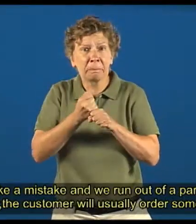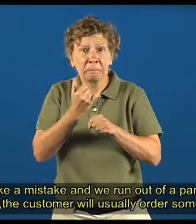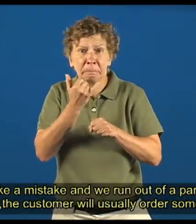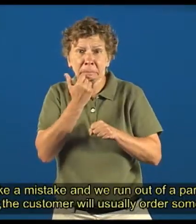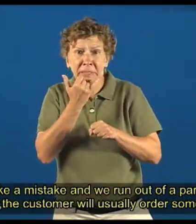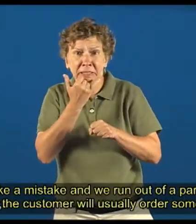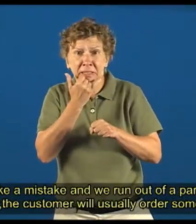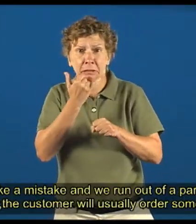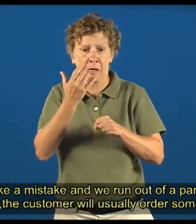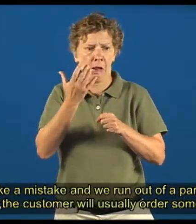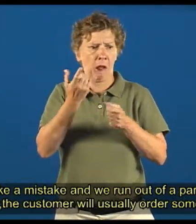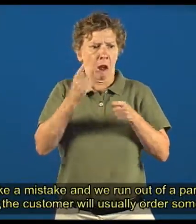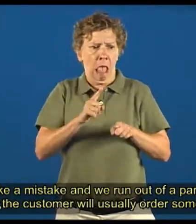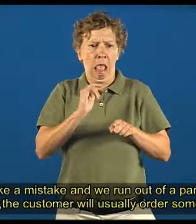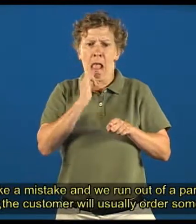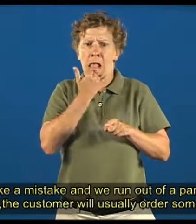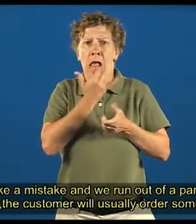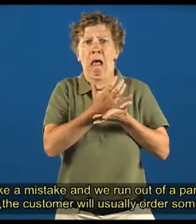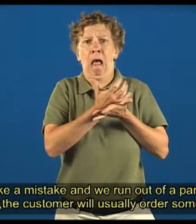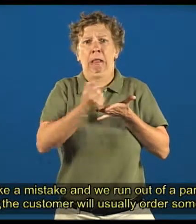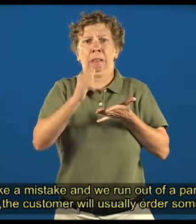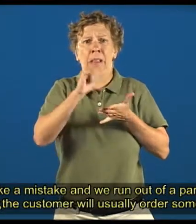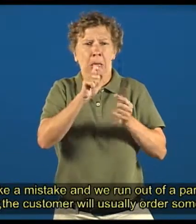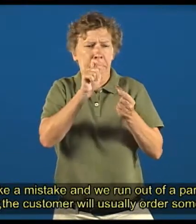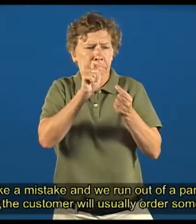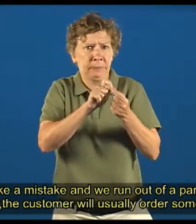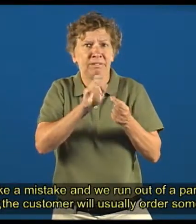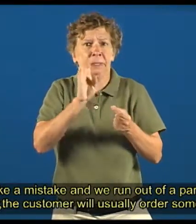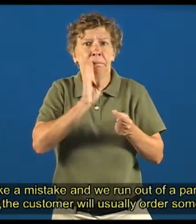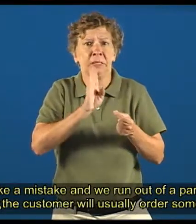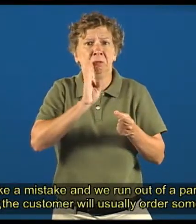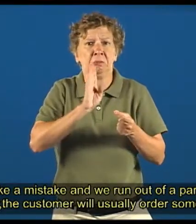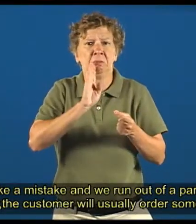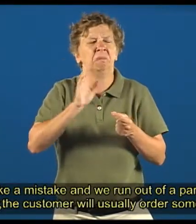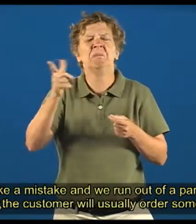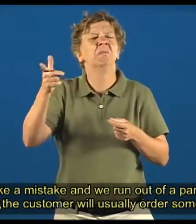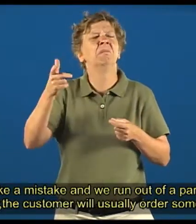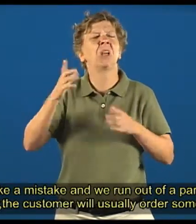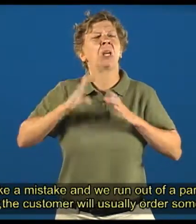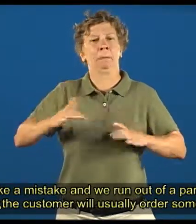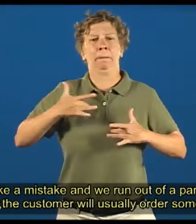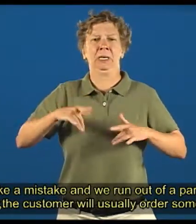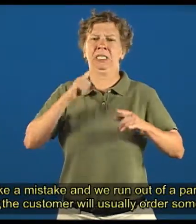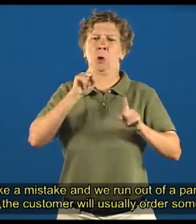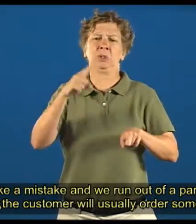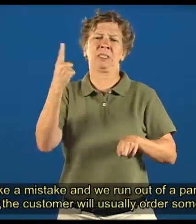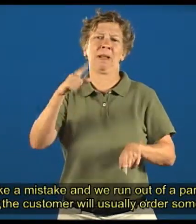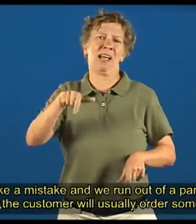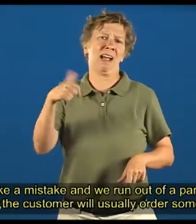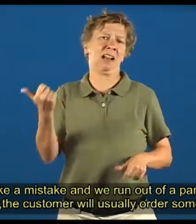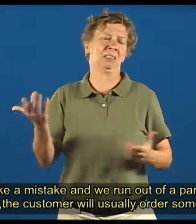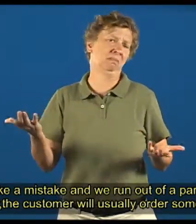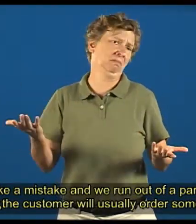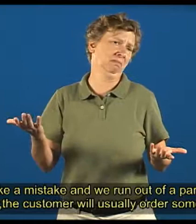If I make a mistake and we run out of a particular type of beer, the customer will usually order something